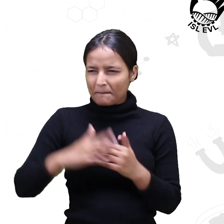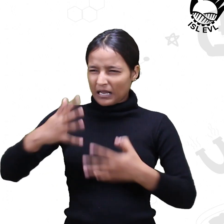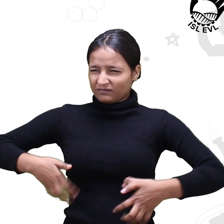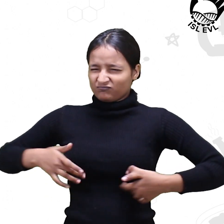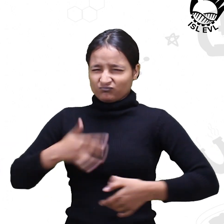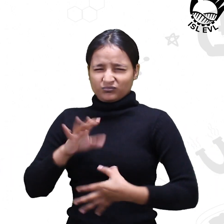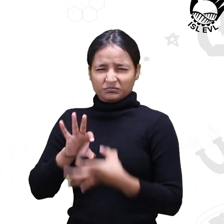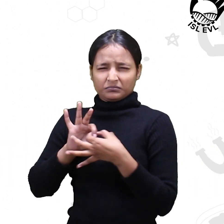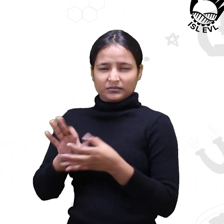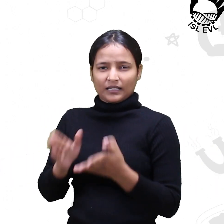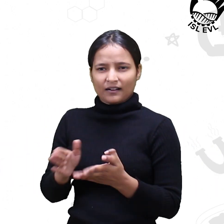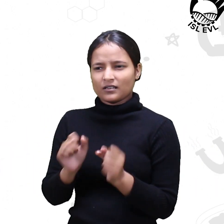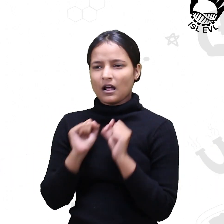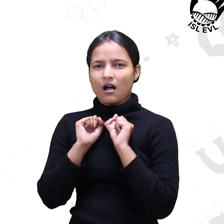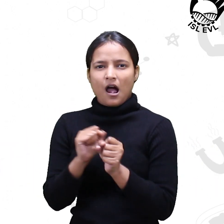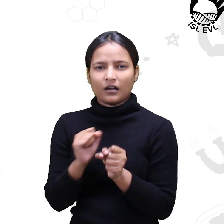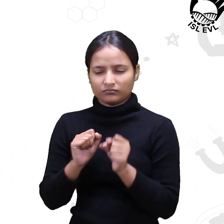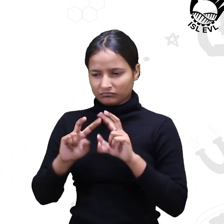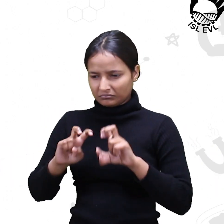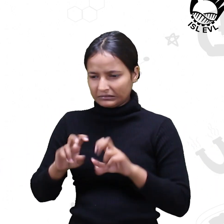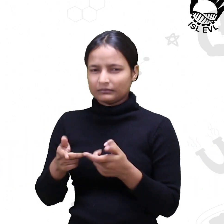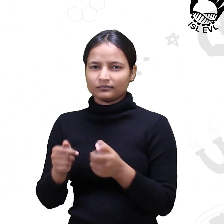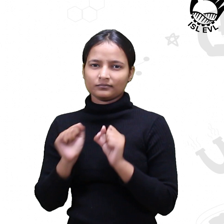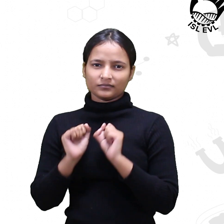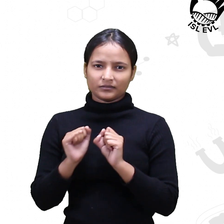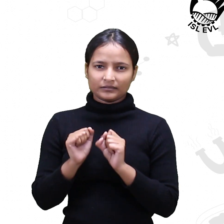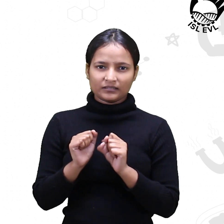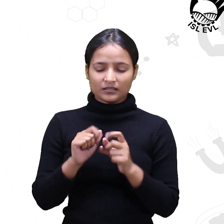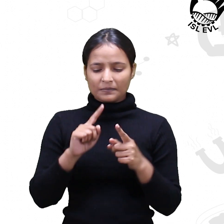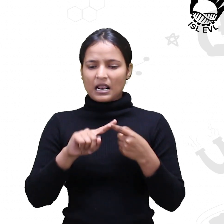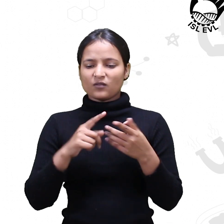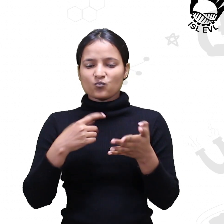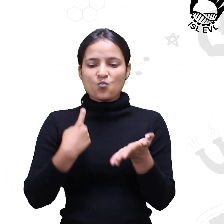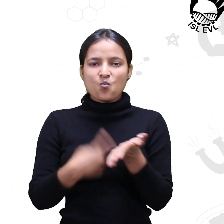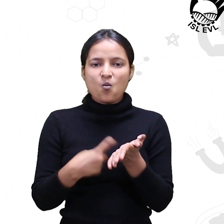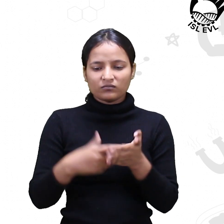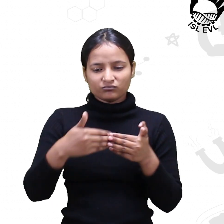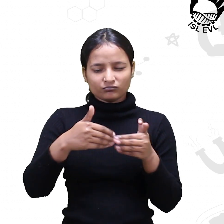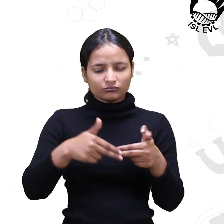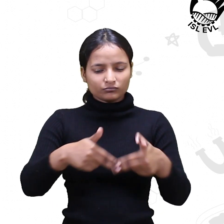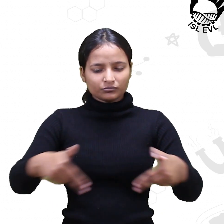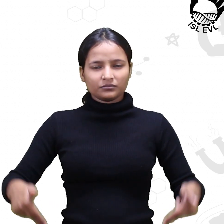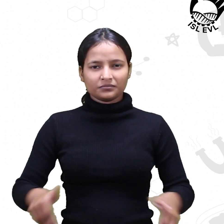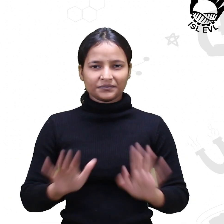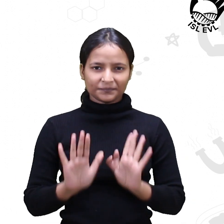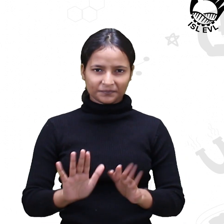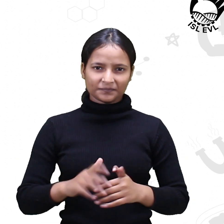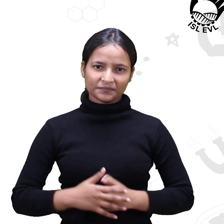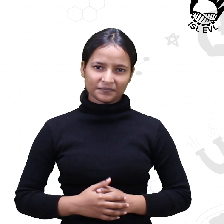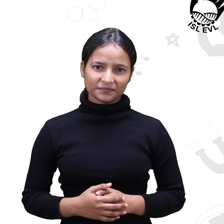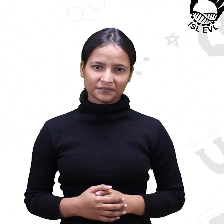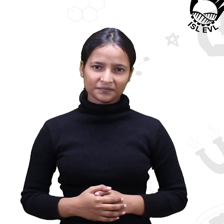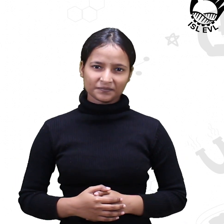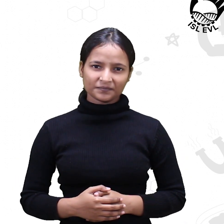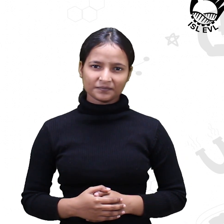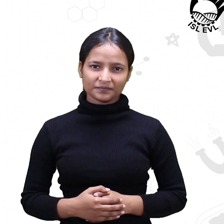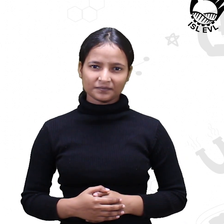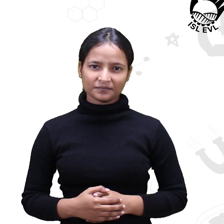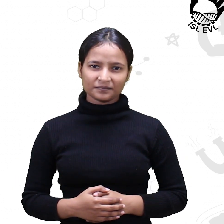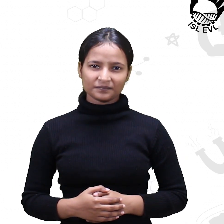of rules and regulations that all of us are definitely bound to go observe. That suggests that you should try not